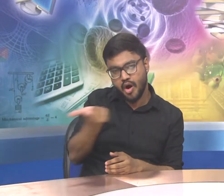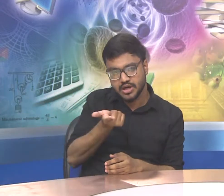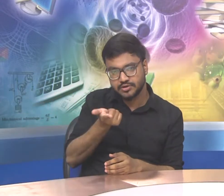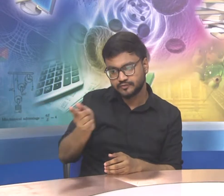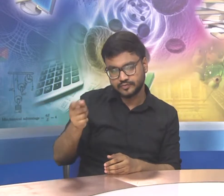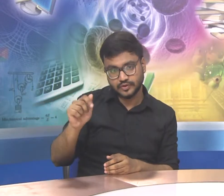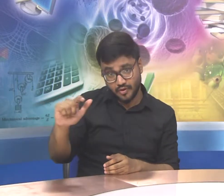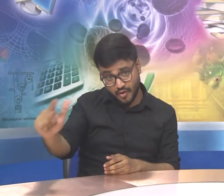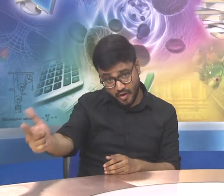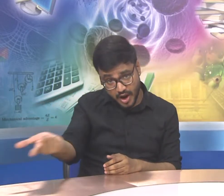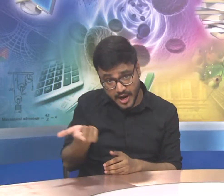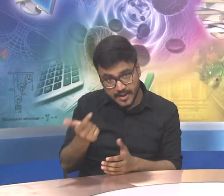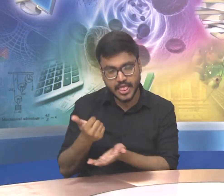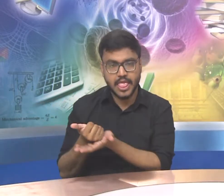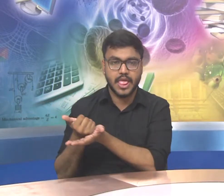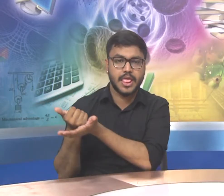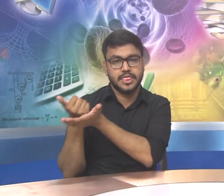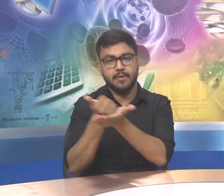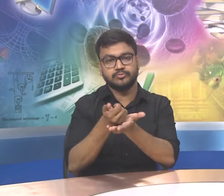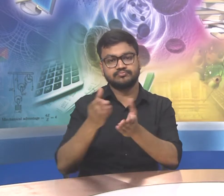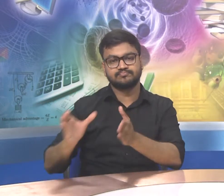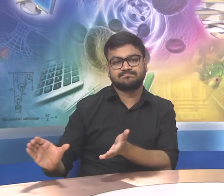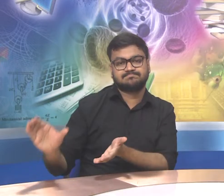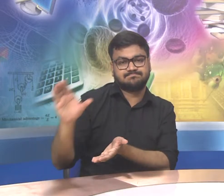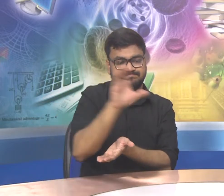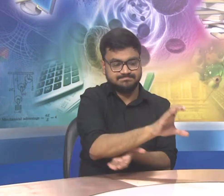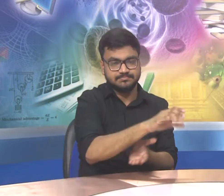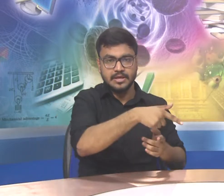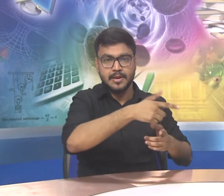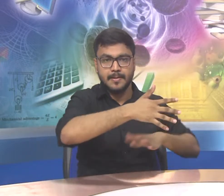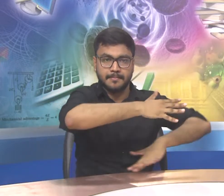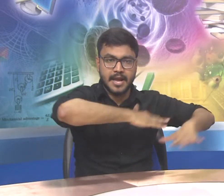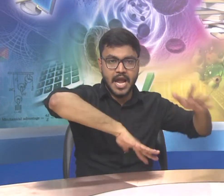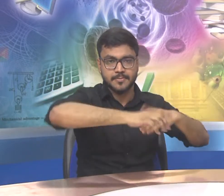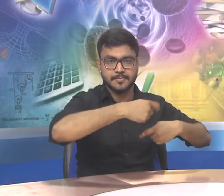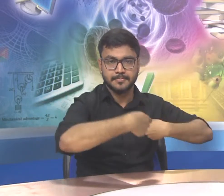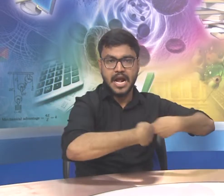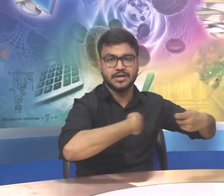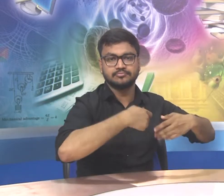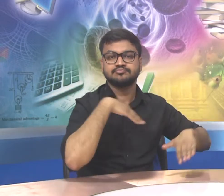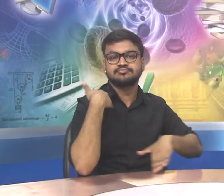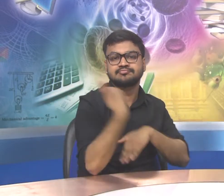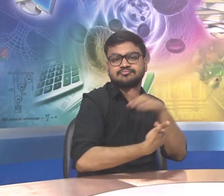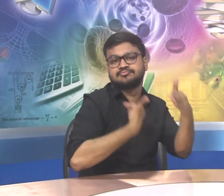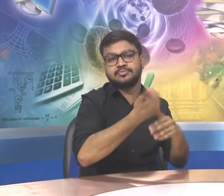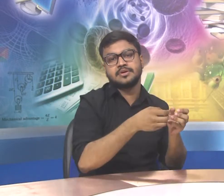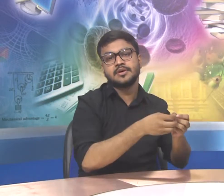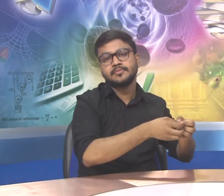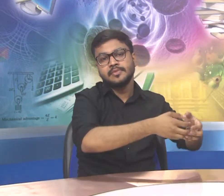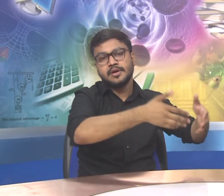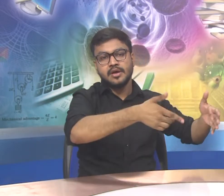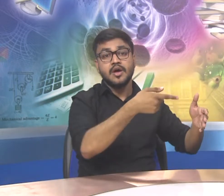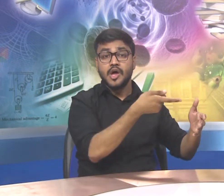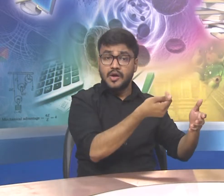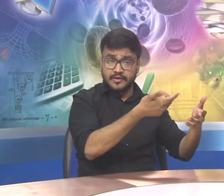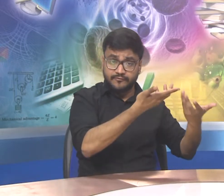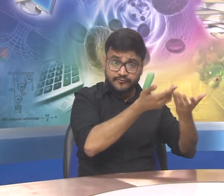loan on an easy term can be available through this bank, which is